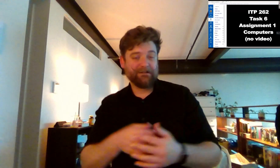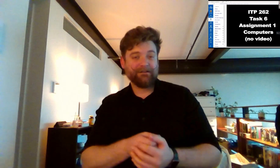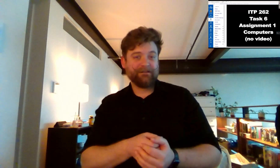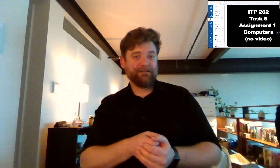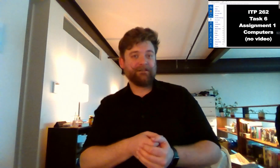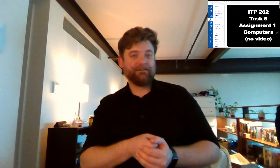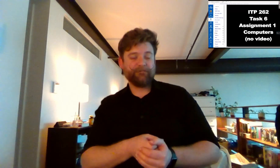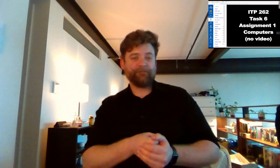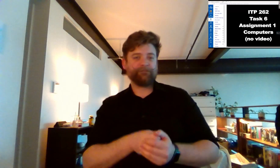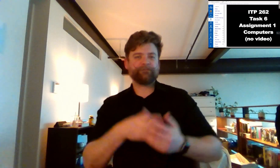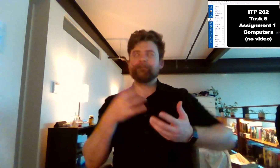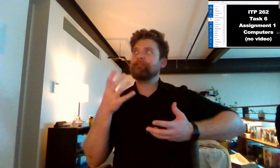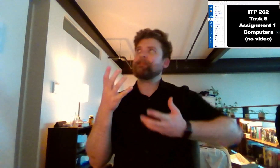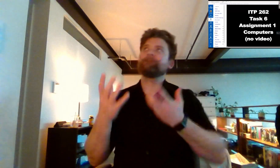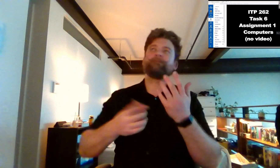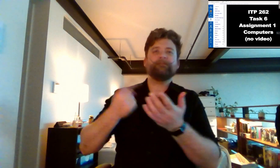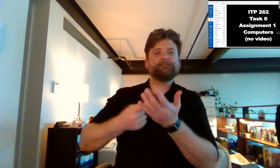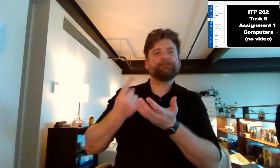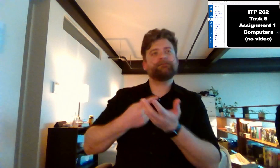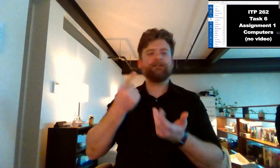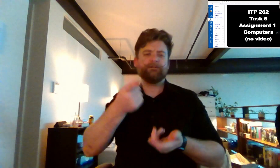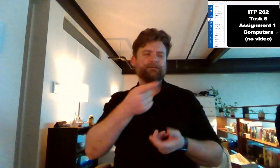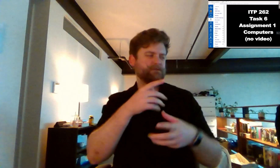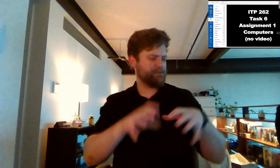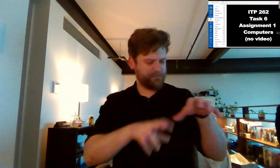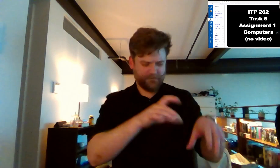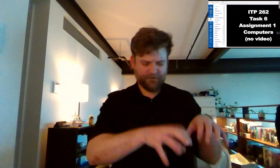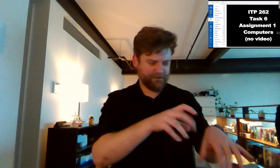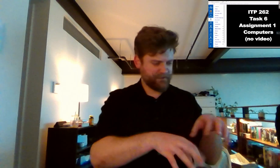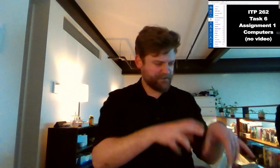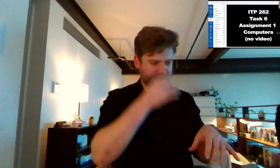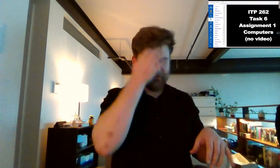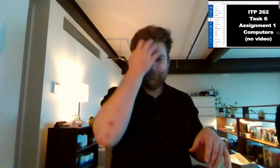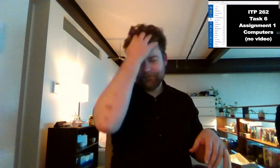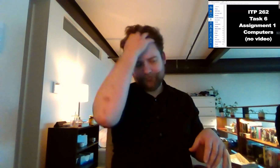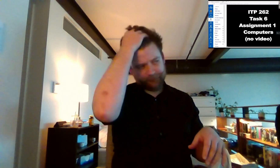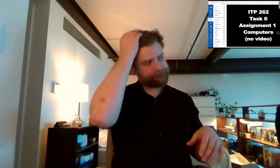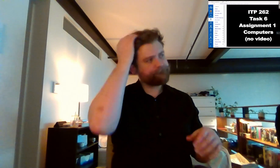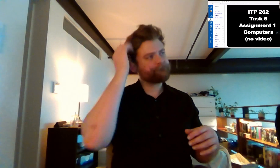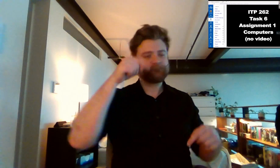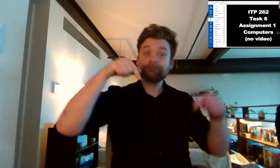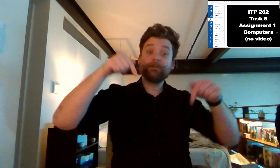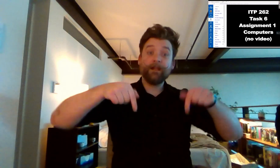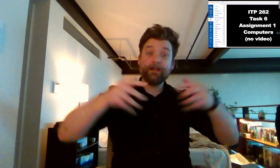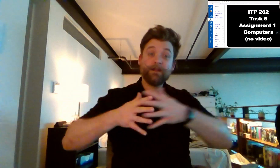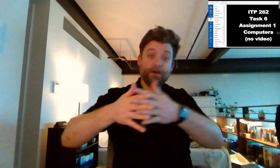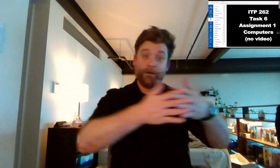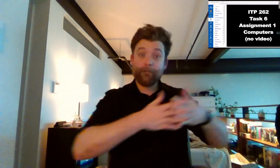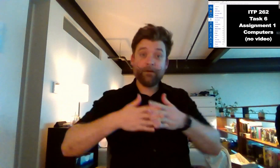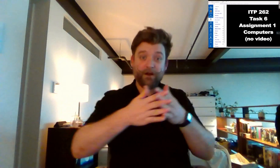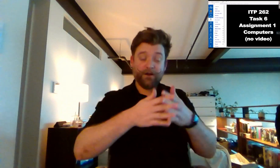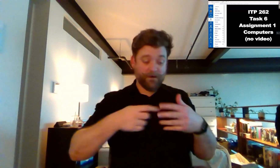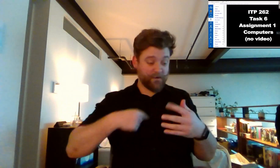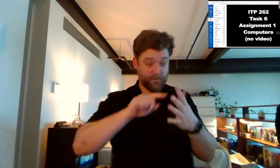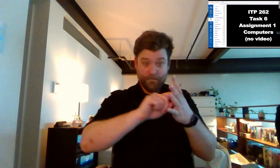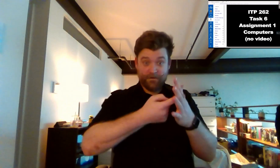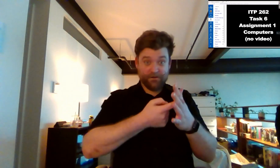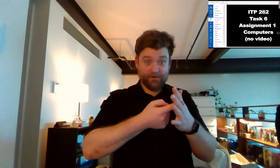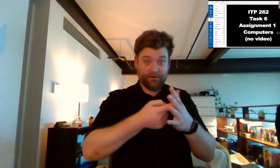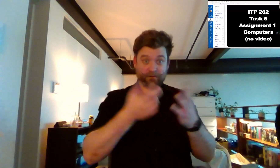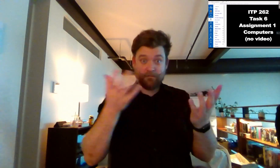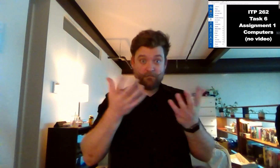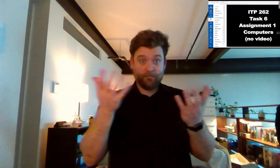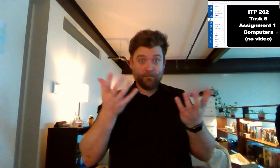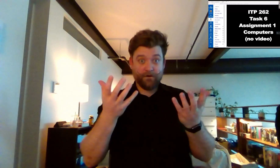Like if you start typing, we're in America, where do we start? In the upper left-hand corner.